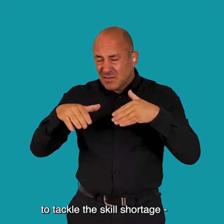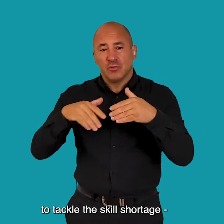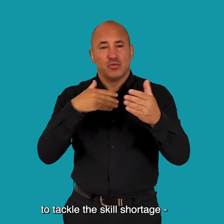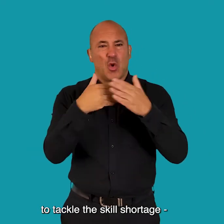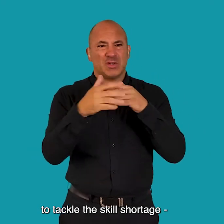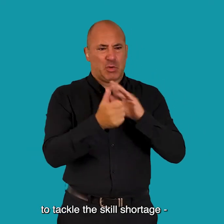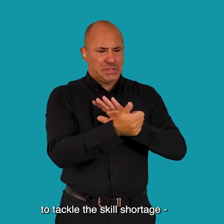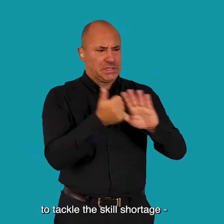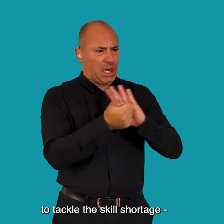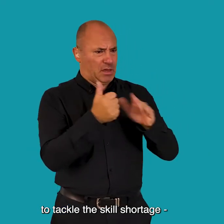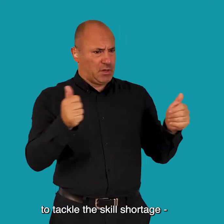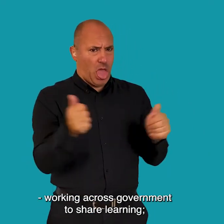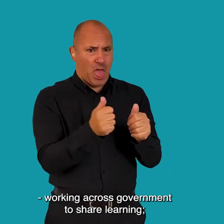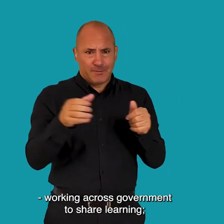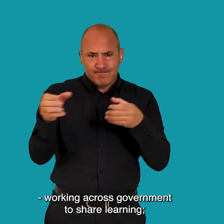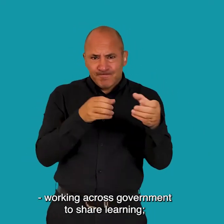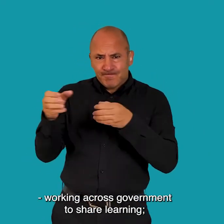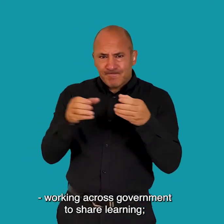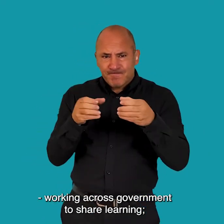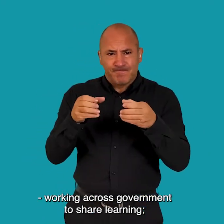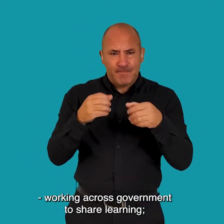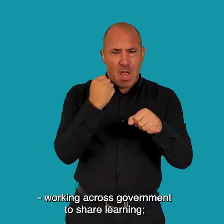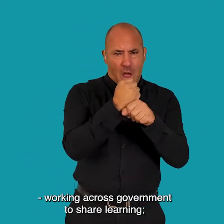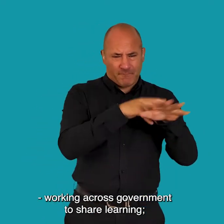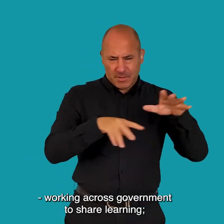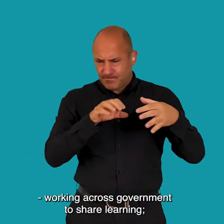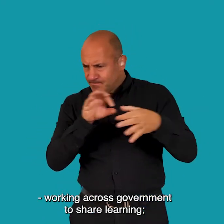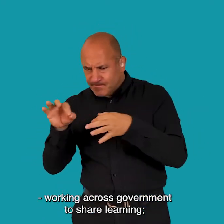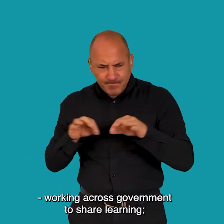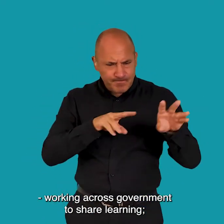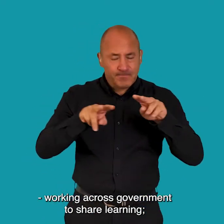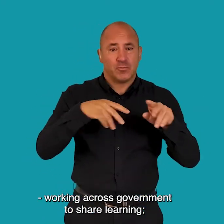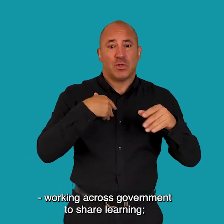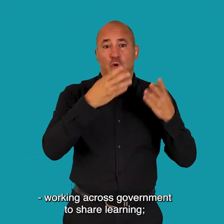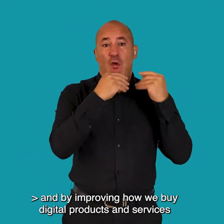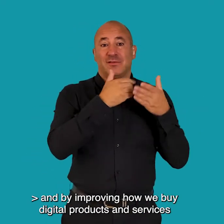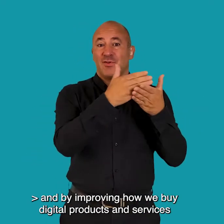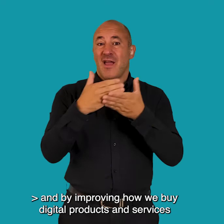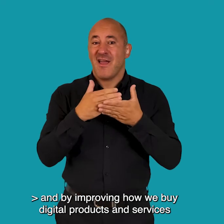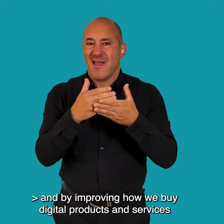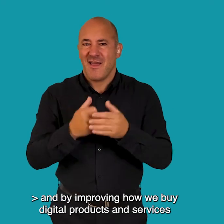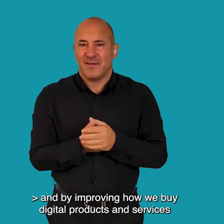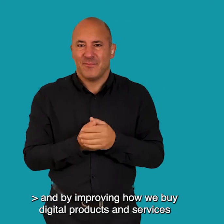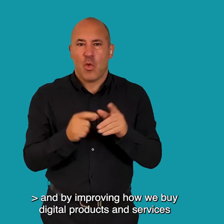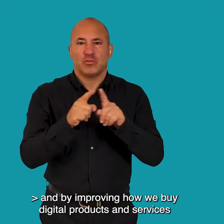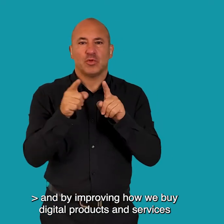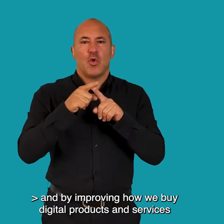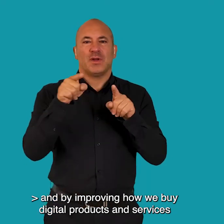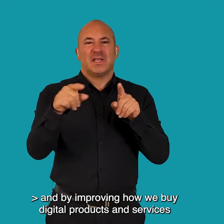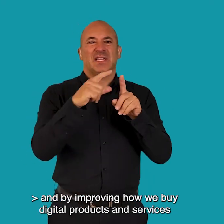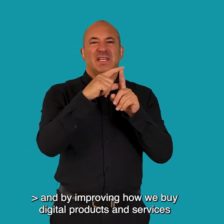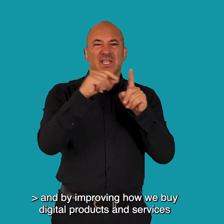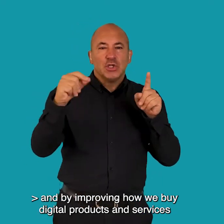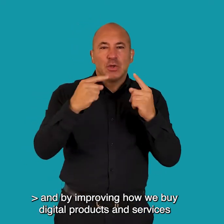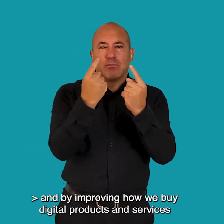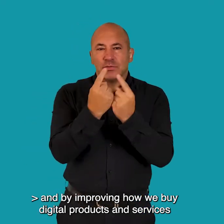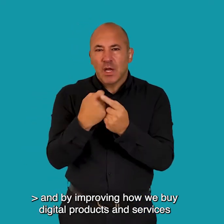skills shortage, working across government to share learning, and by improving how we buy digital products